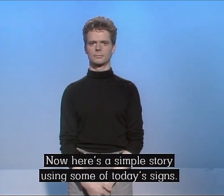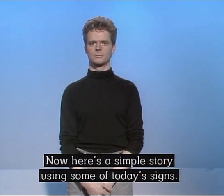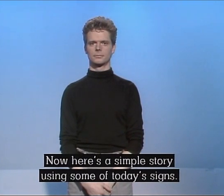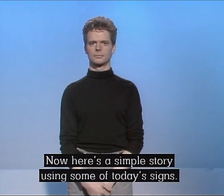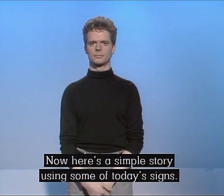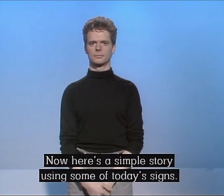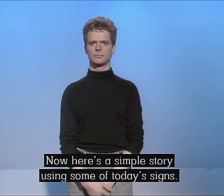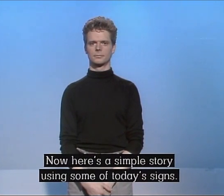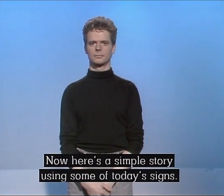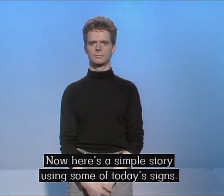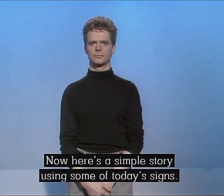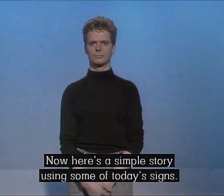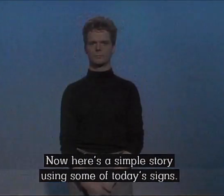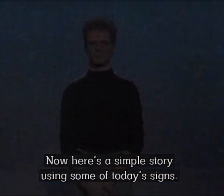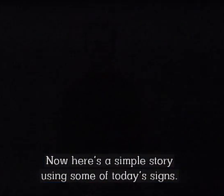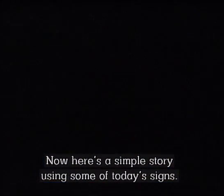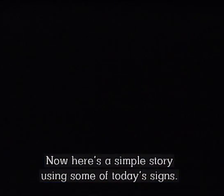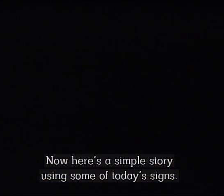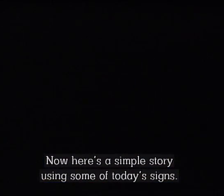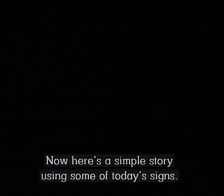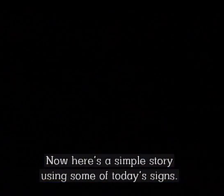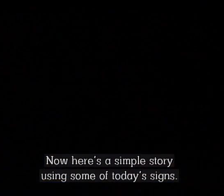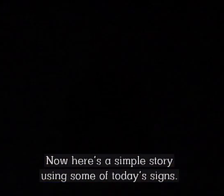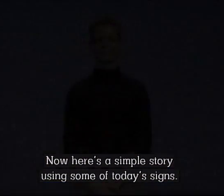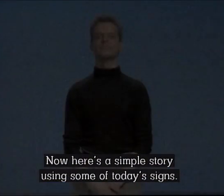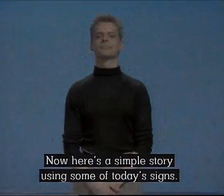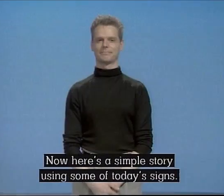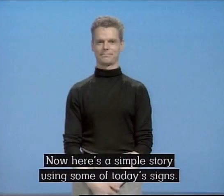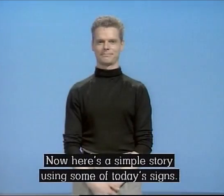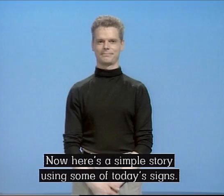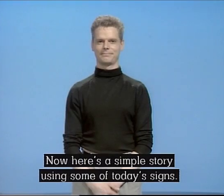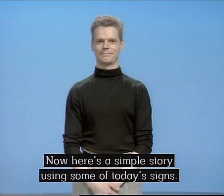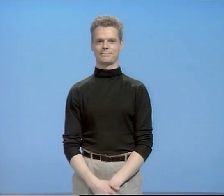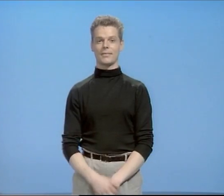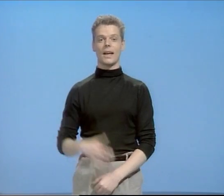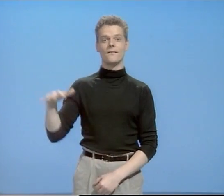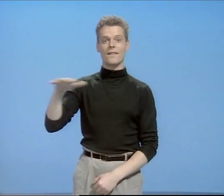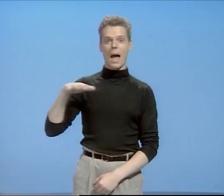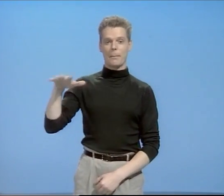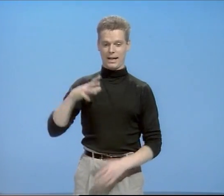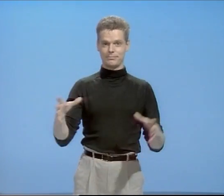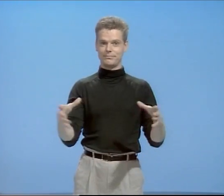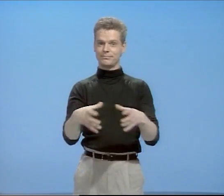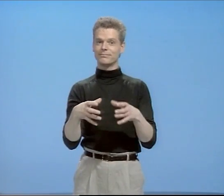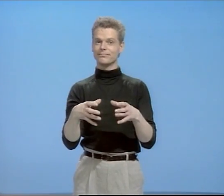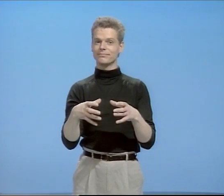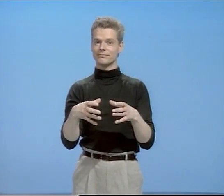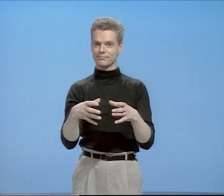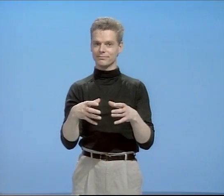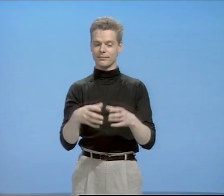with a very simple story using some of the signs you've seen today. There was a family.